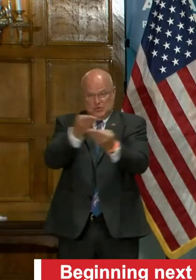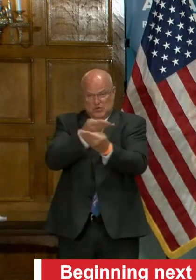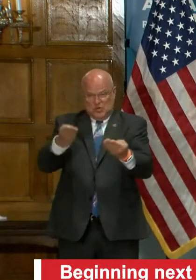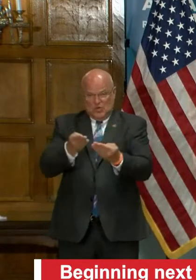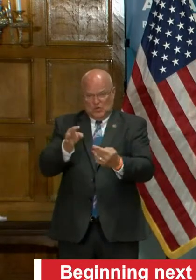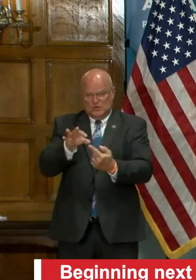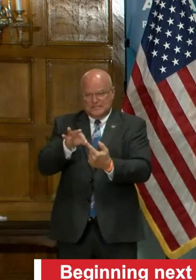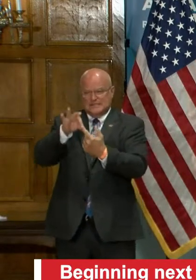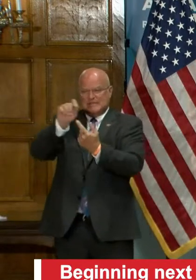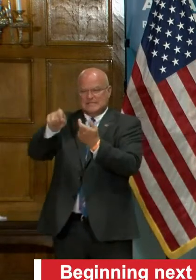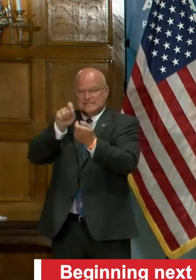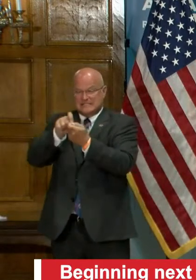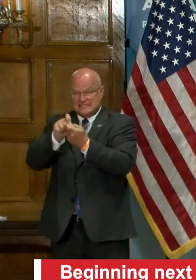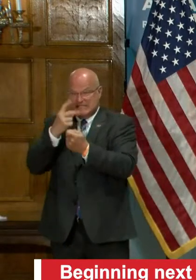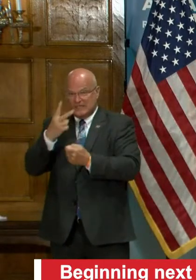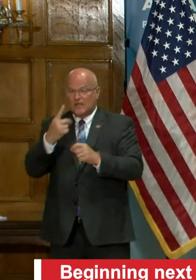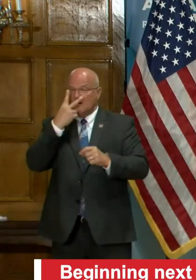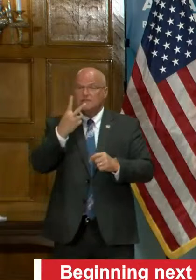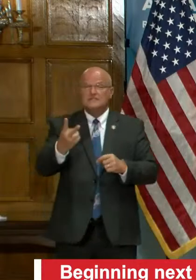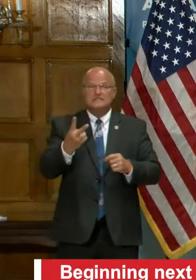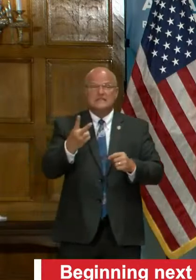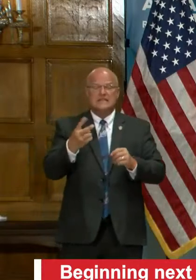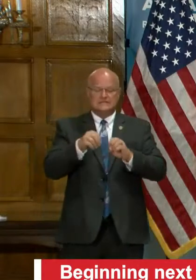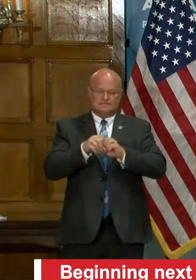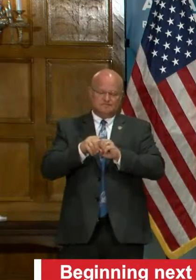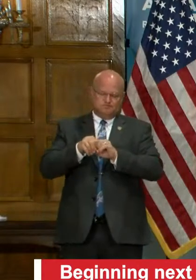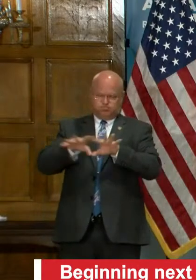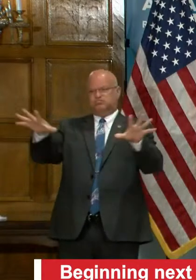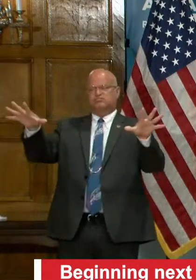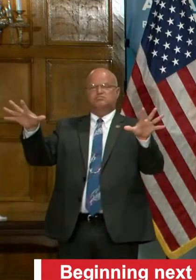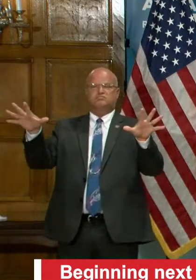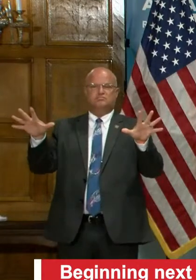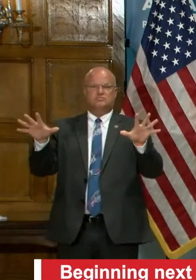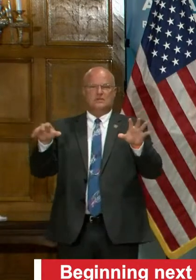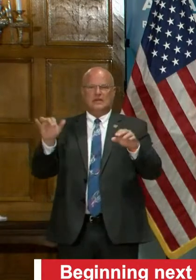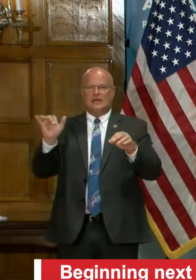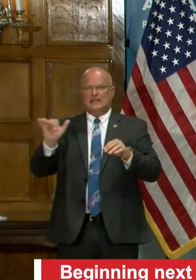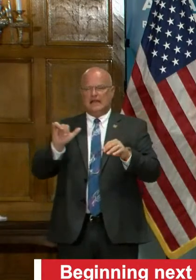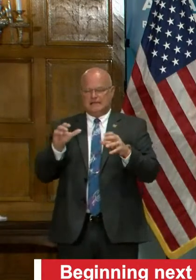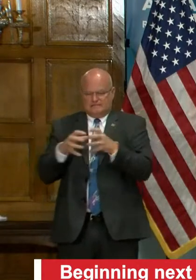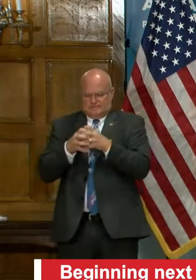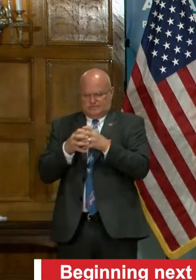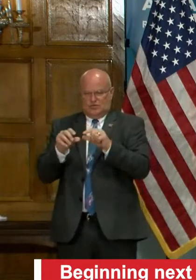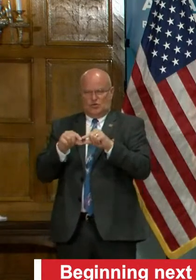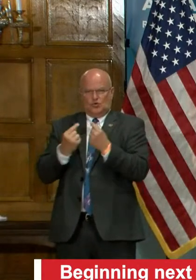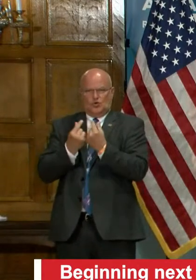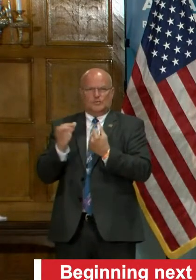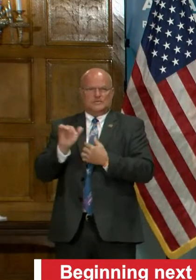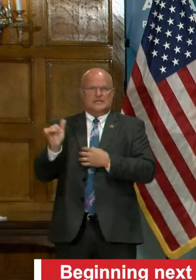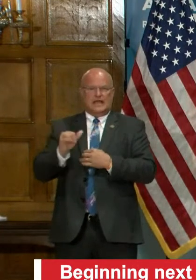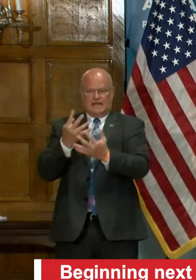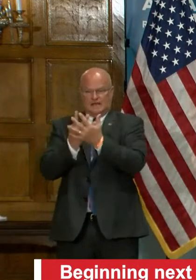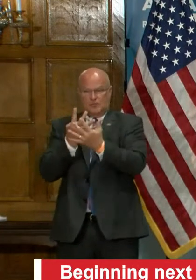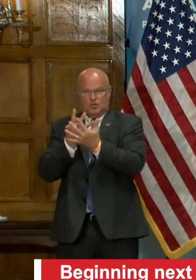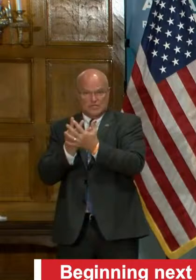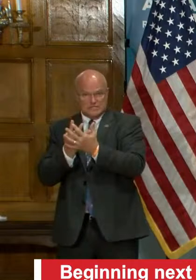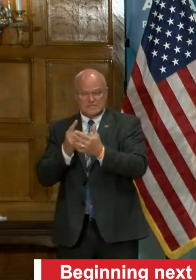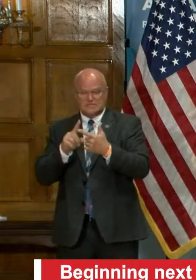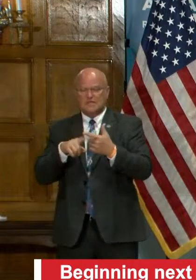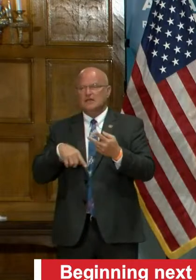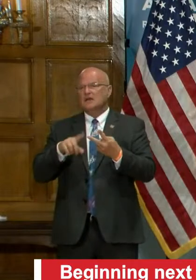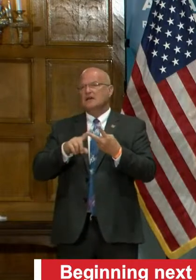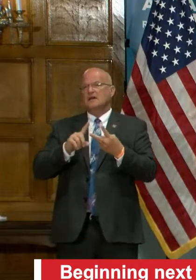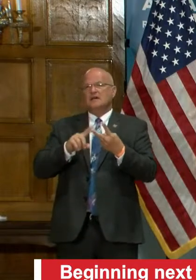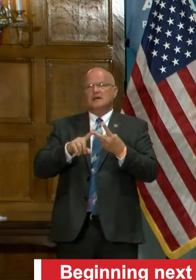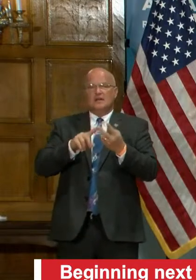in certain settings. We've certainly seen explosive spread in congregate settings like our prisons,